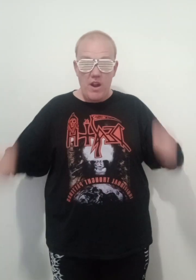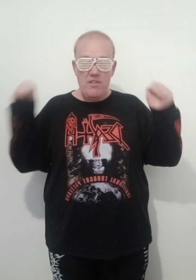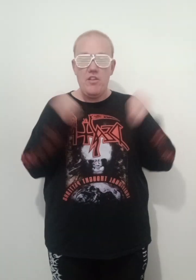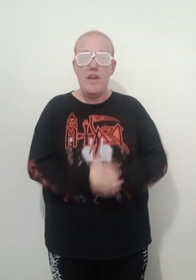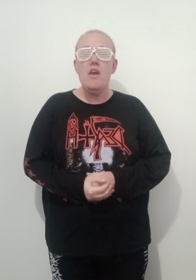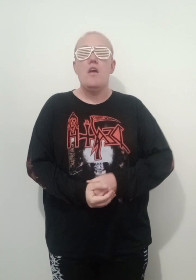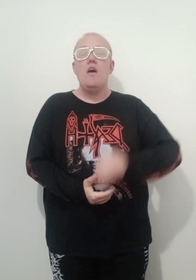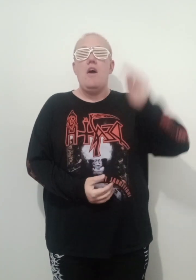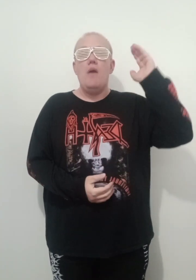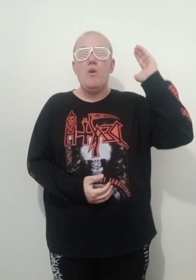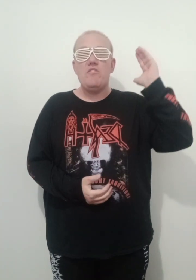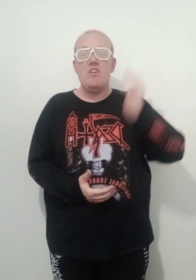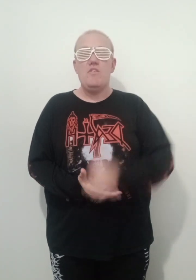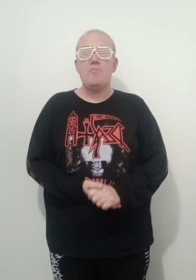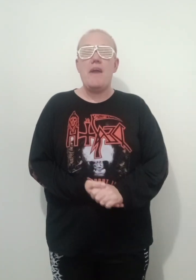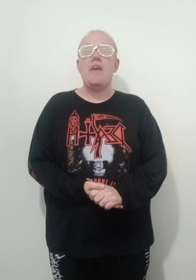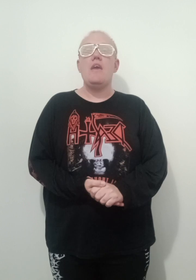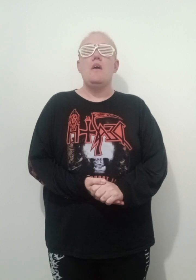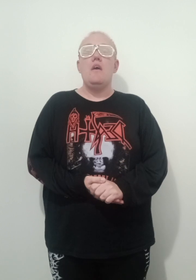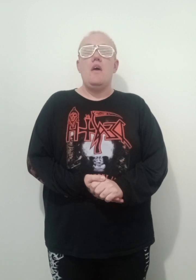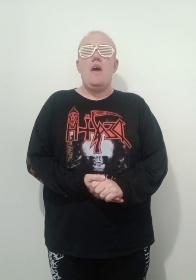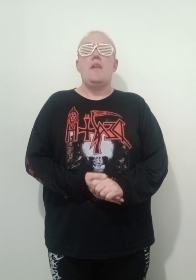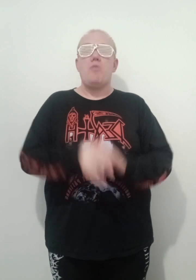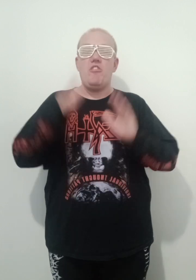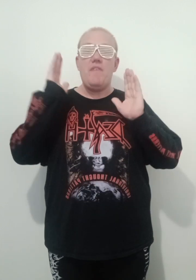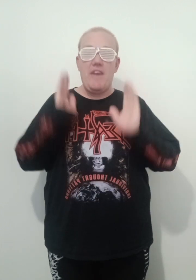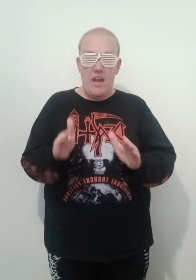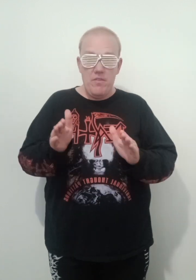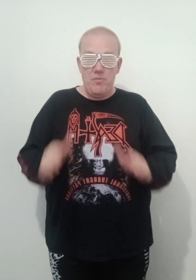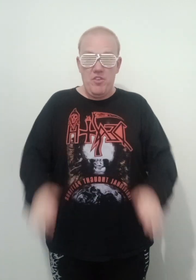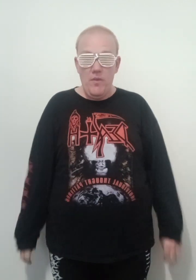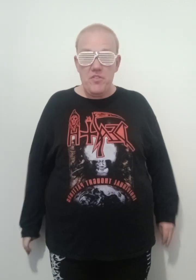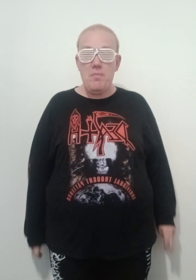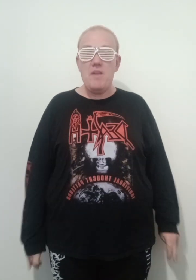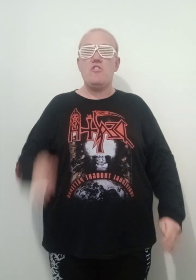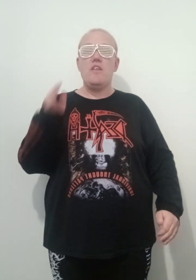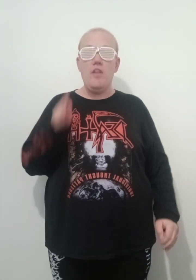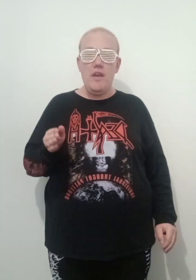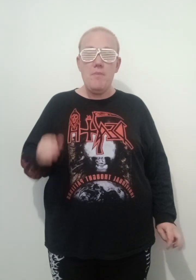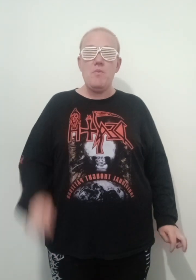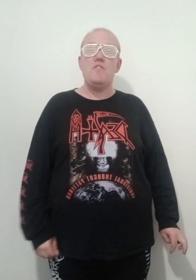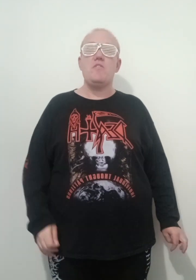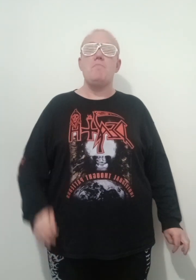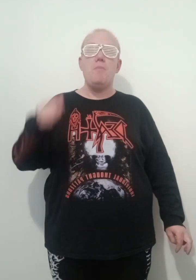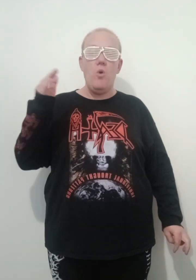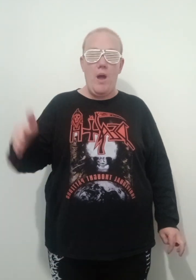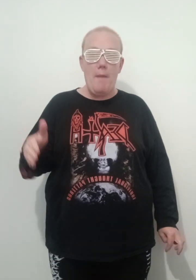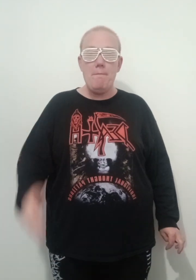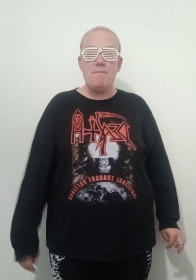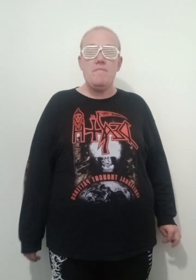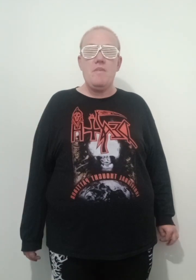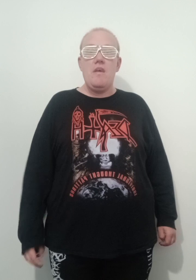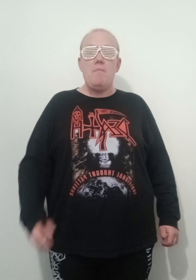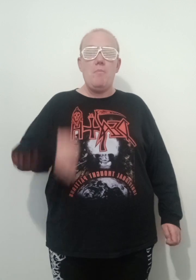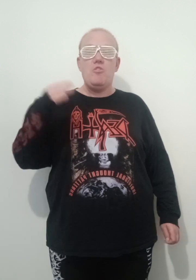to see, and Western Suburbs making an impressive account of themselves, but eventually Glebe, with just a bit more